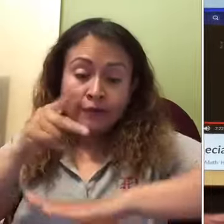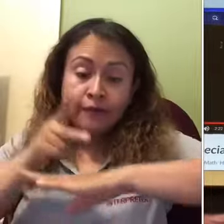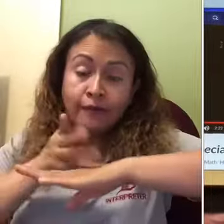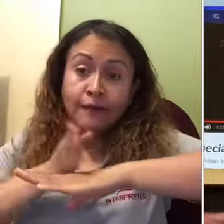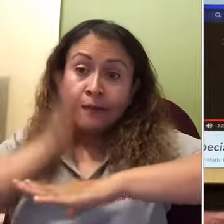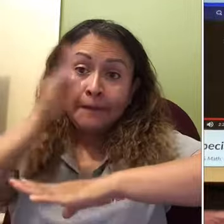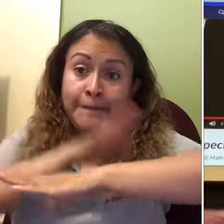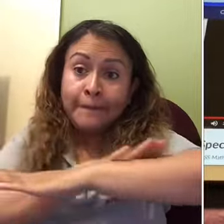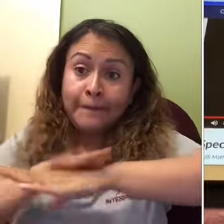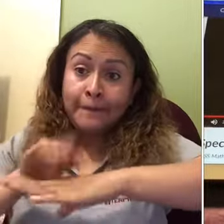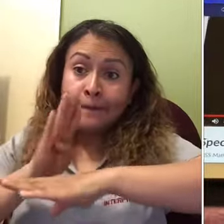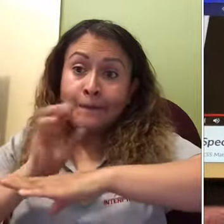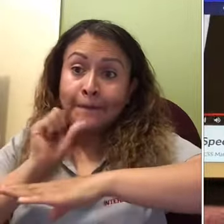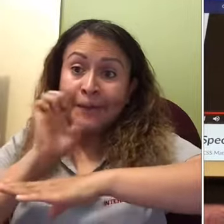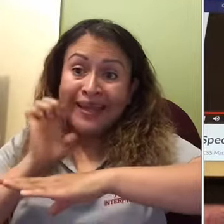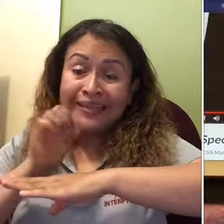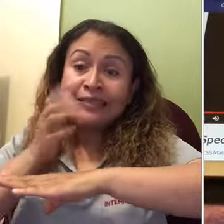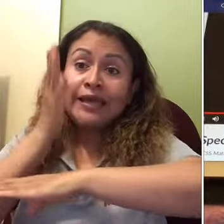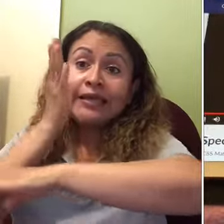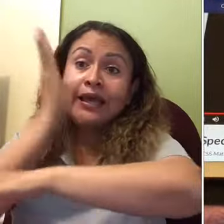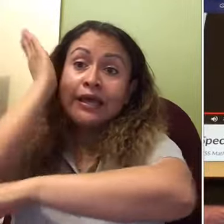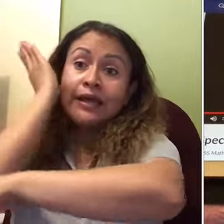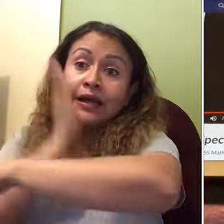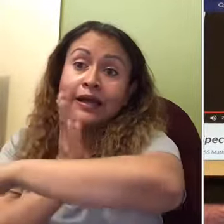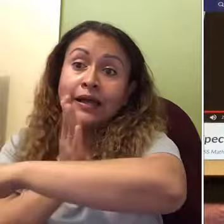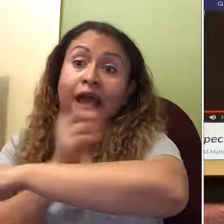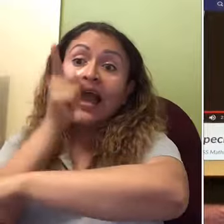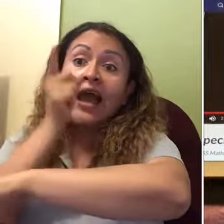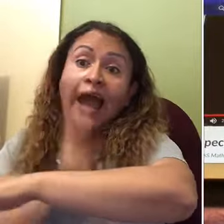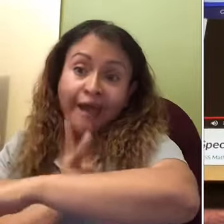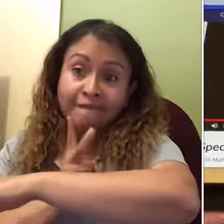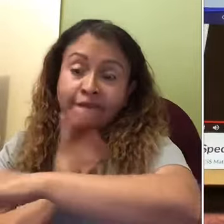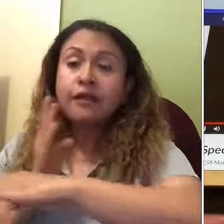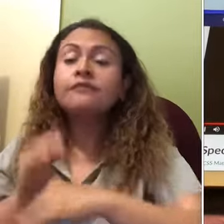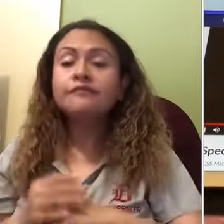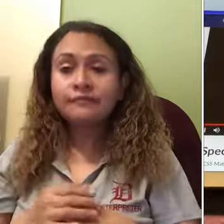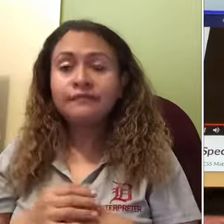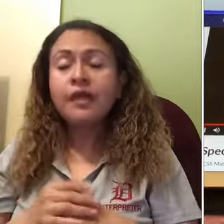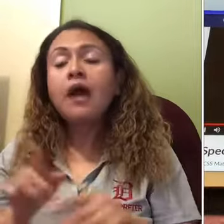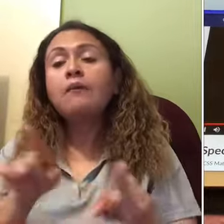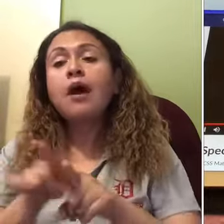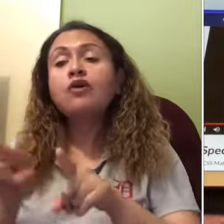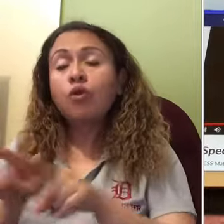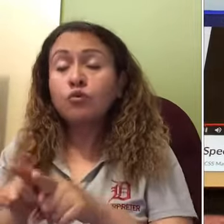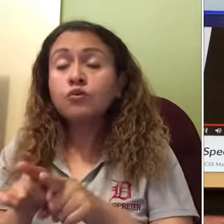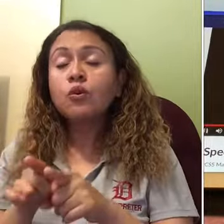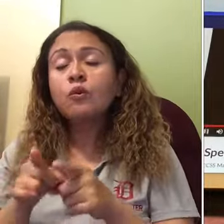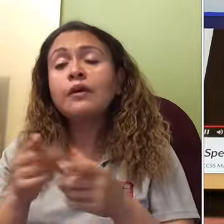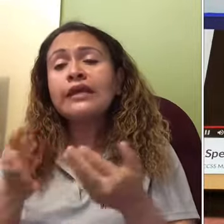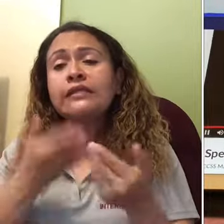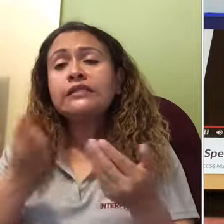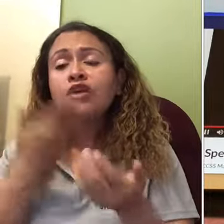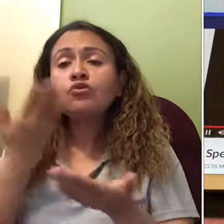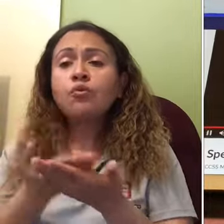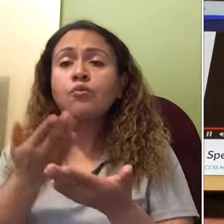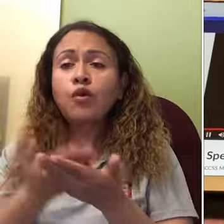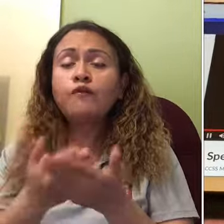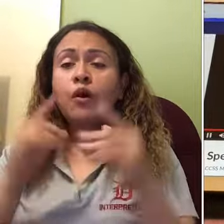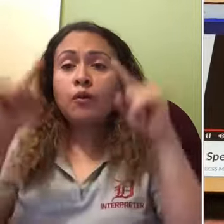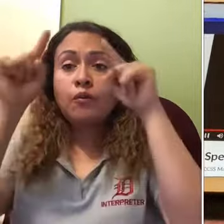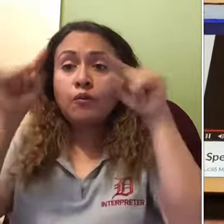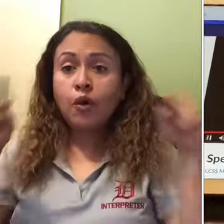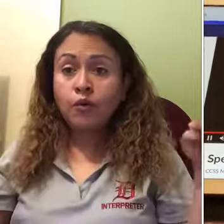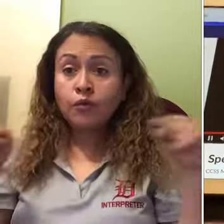to show that it bisects the base. And you can pause it if you like and prove it yourself. But it really comes out of the fact that it's easy to prove that these two triangles